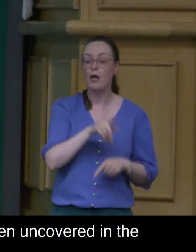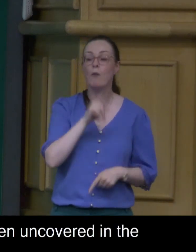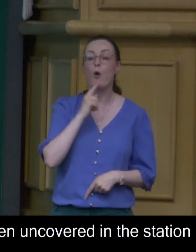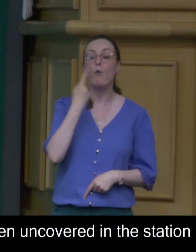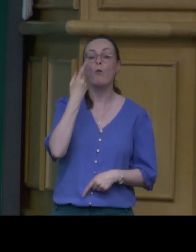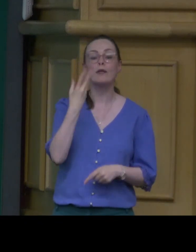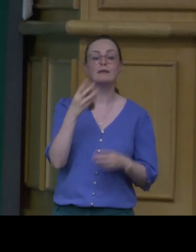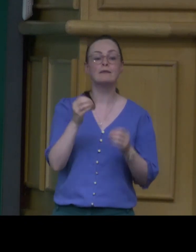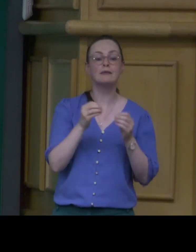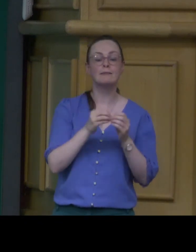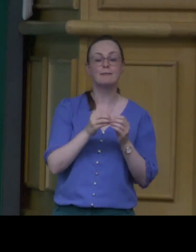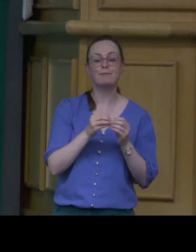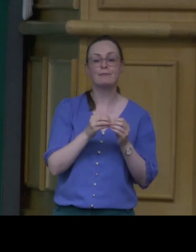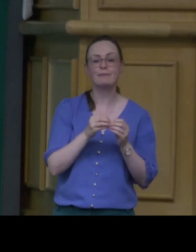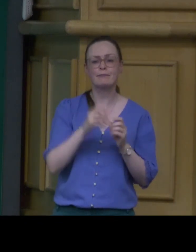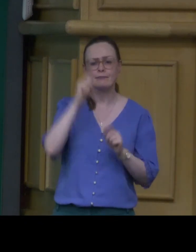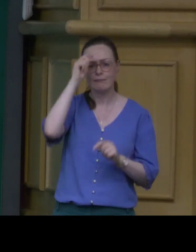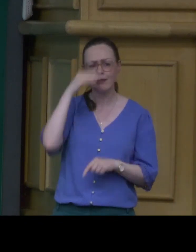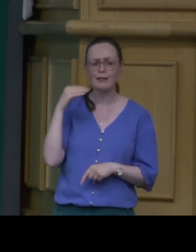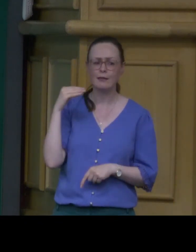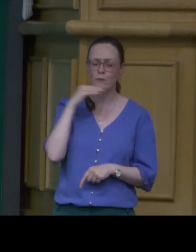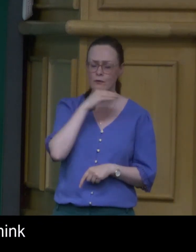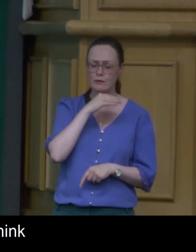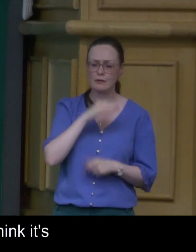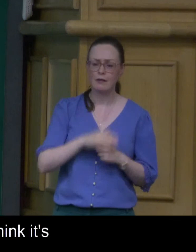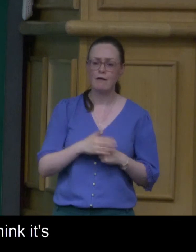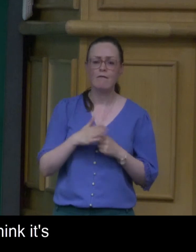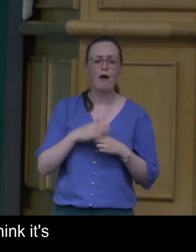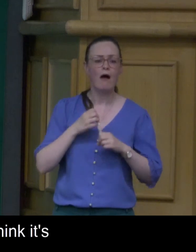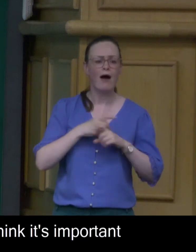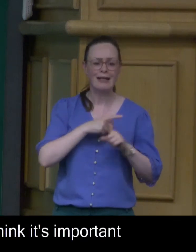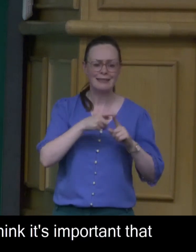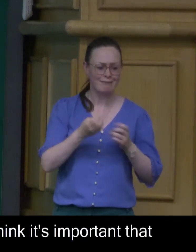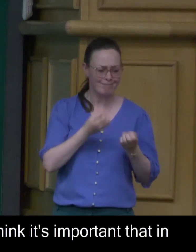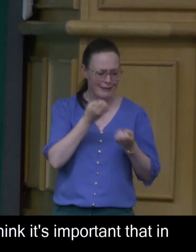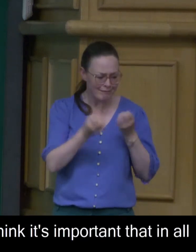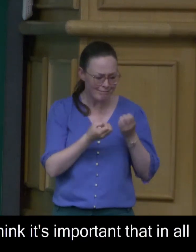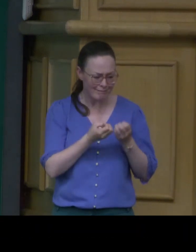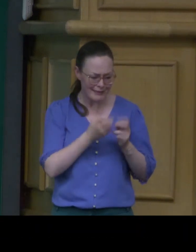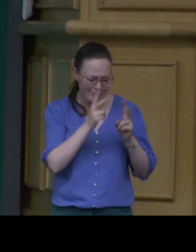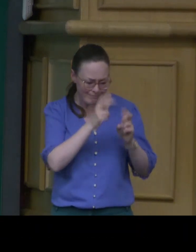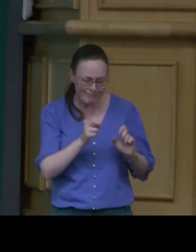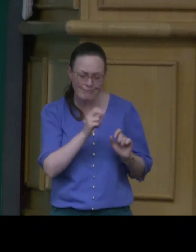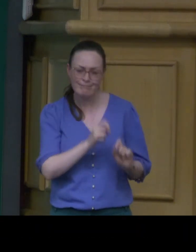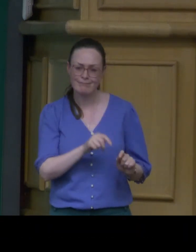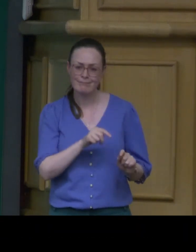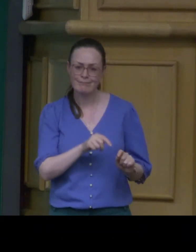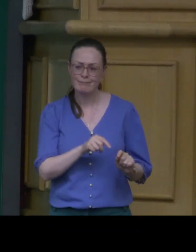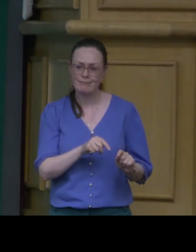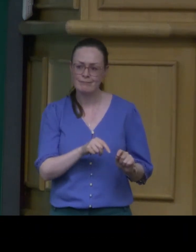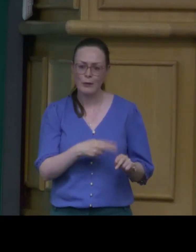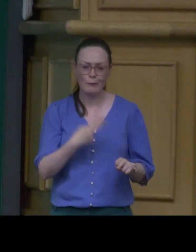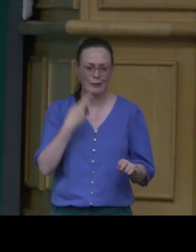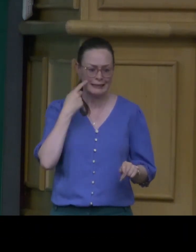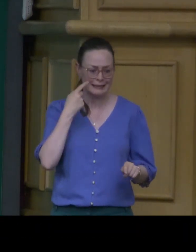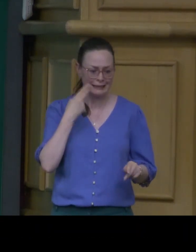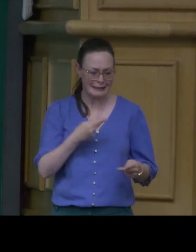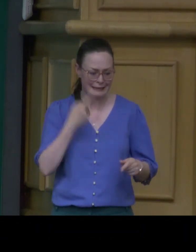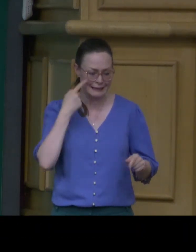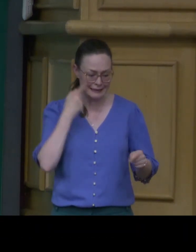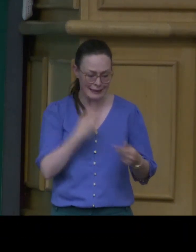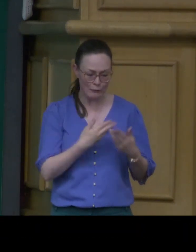point I'd make, and I think it's important, that in all the investigations we need to do on that, and the condemnation which